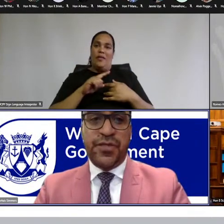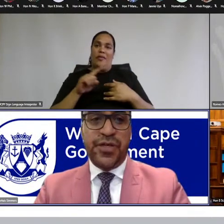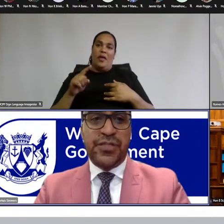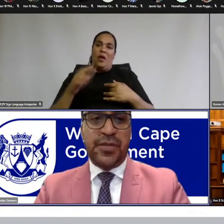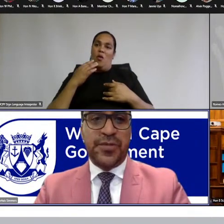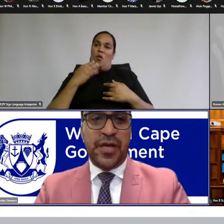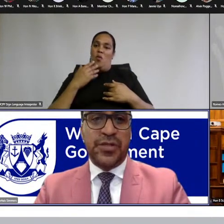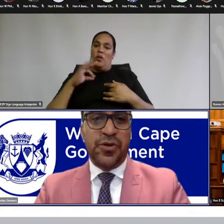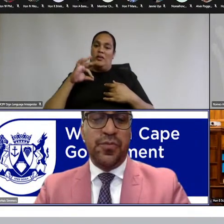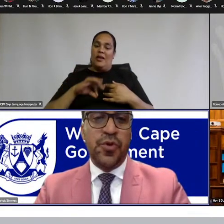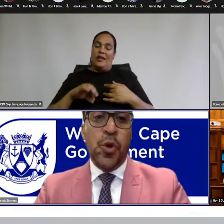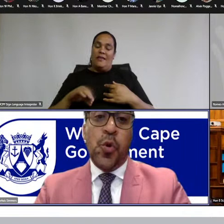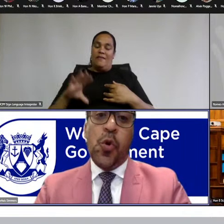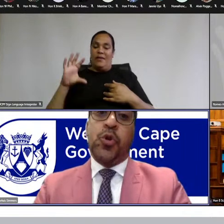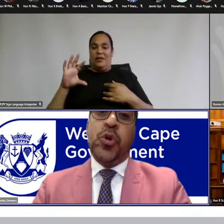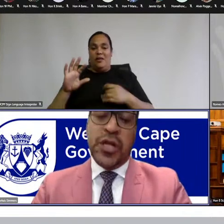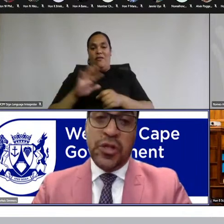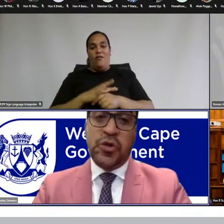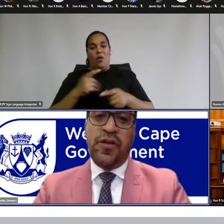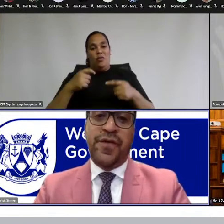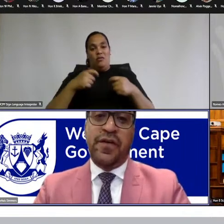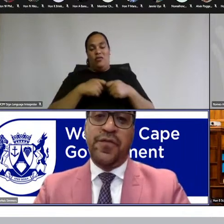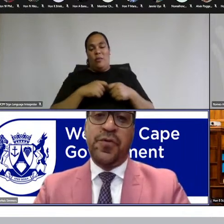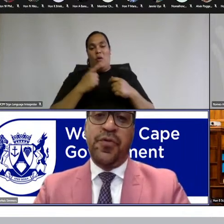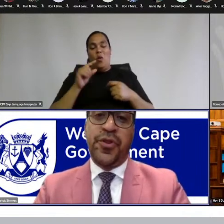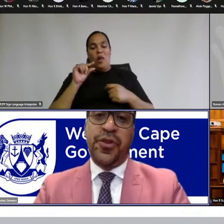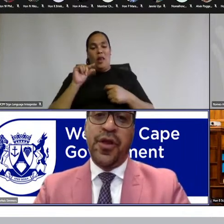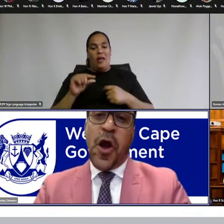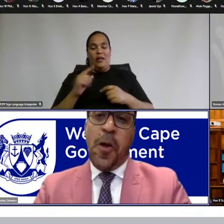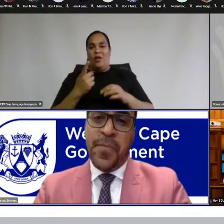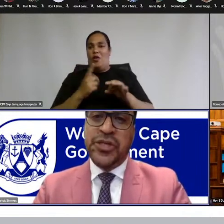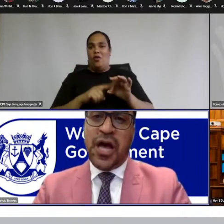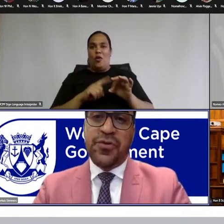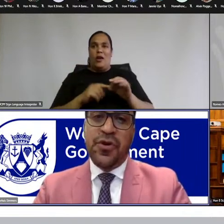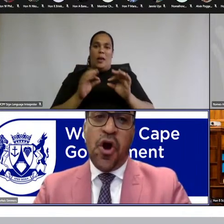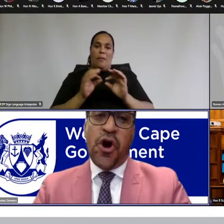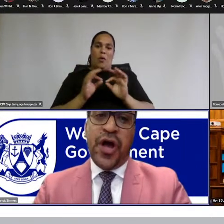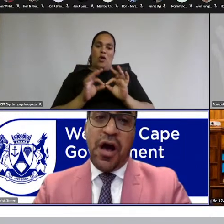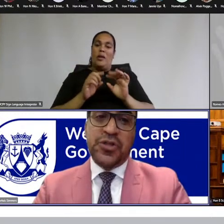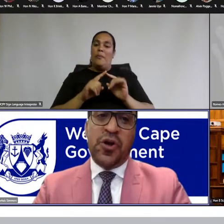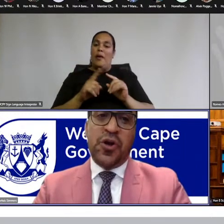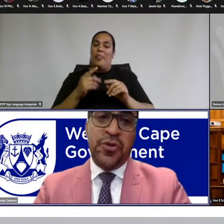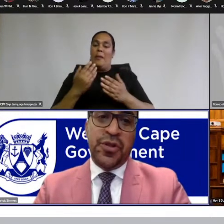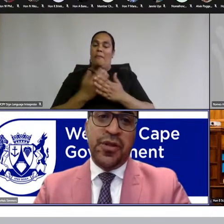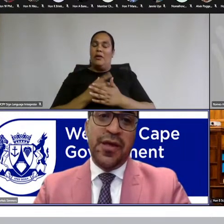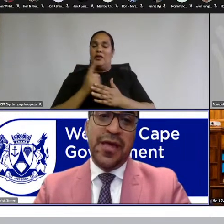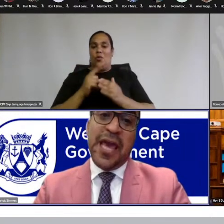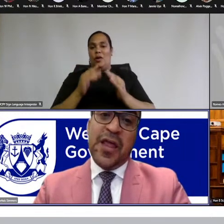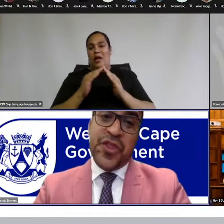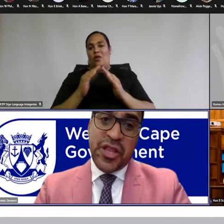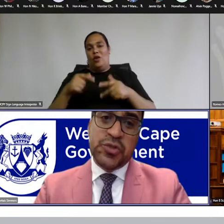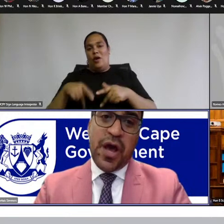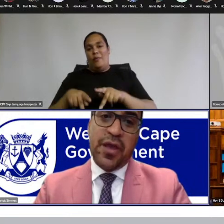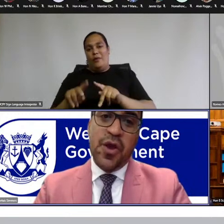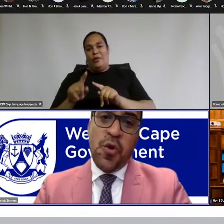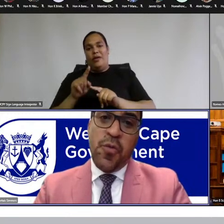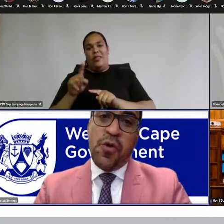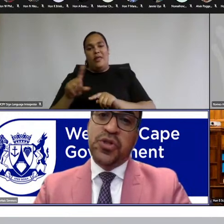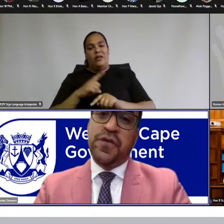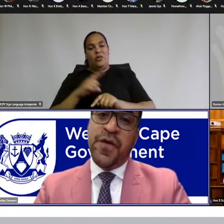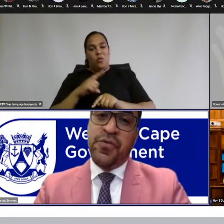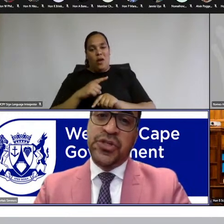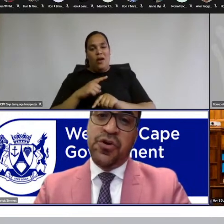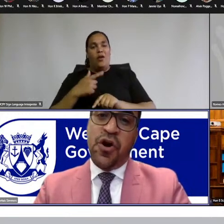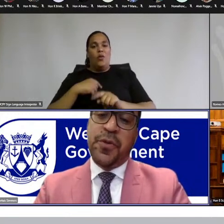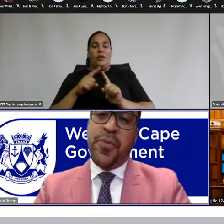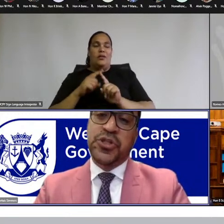earn too much for a fully state subsidized home or too little to qualify for a bond are missing out on a housing opportunity. And that is why we